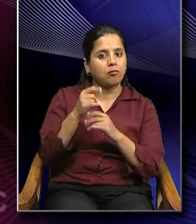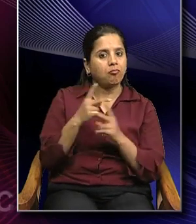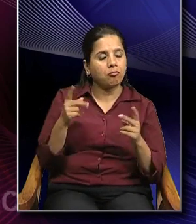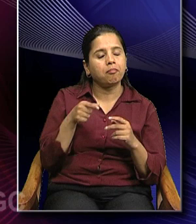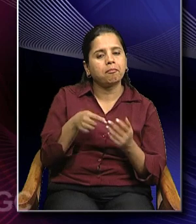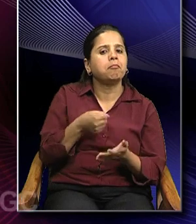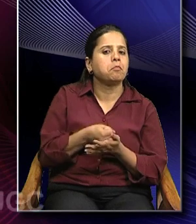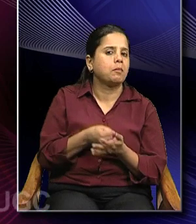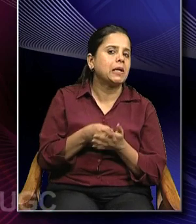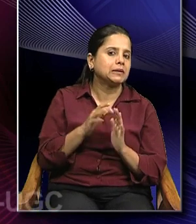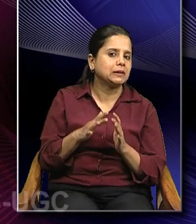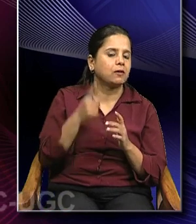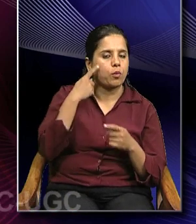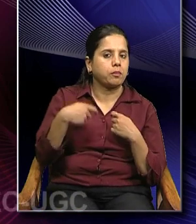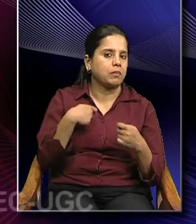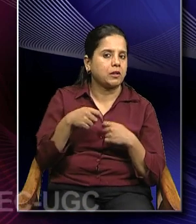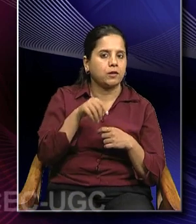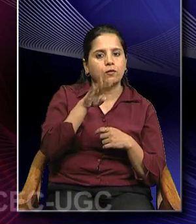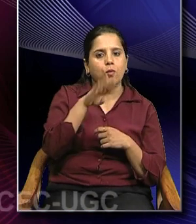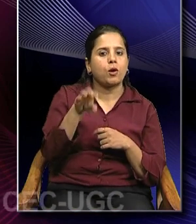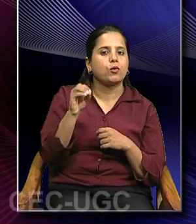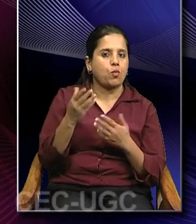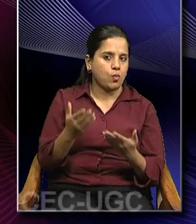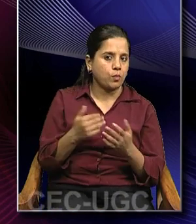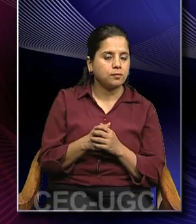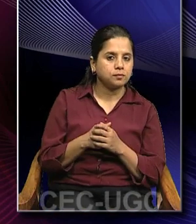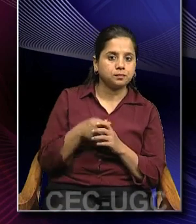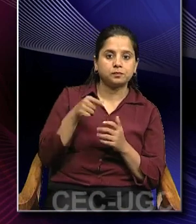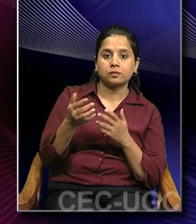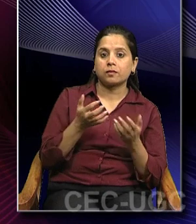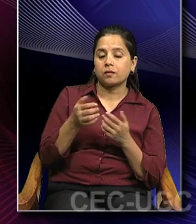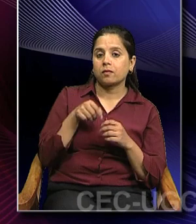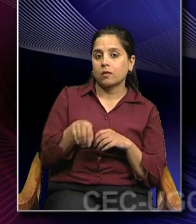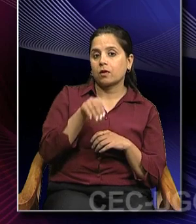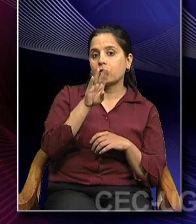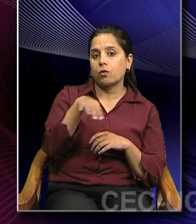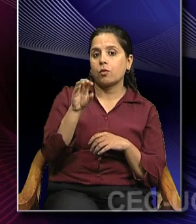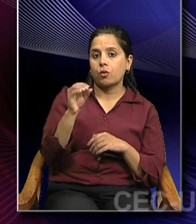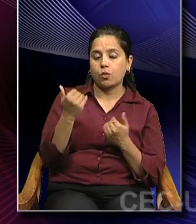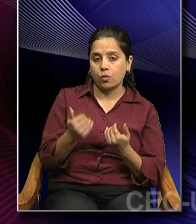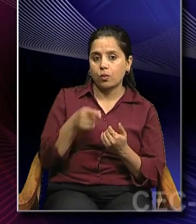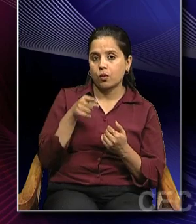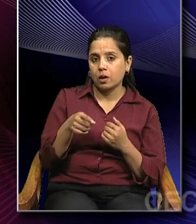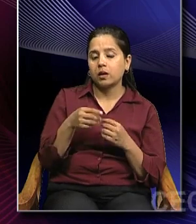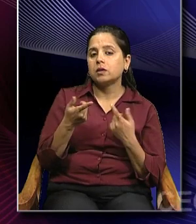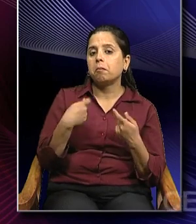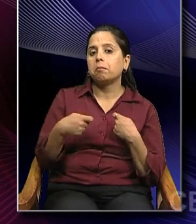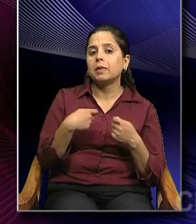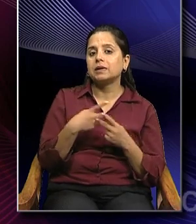the basic trait of marketing 4.0. And marketing 4.0 with these traits